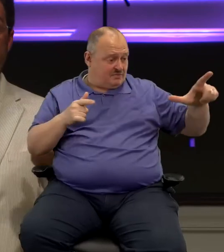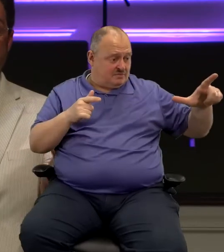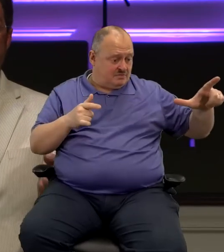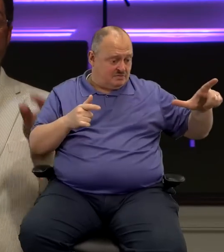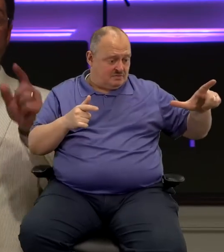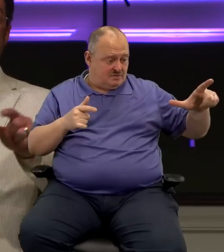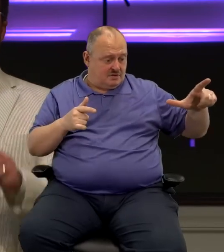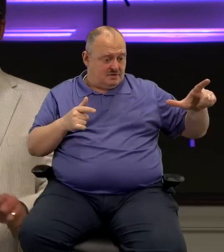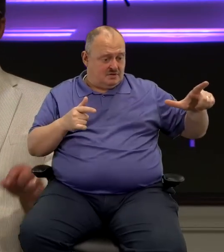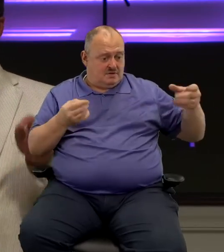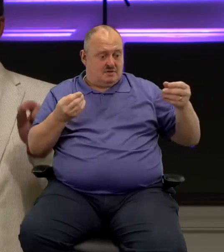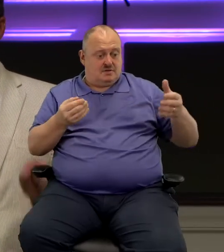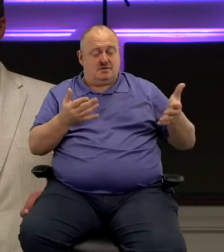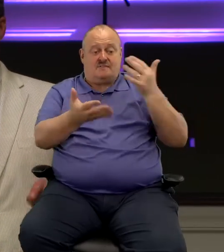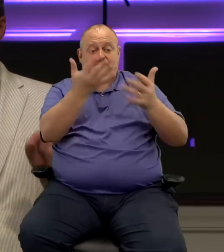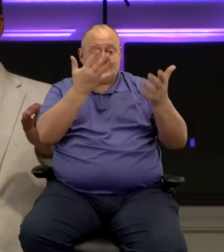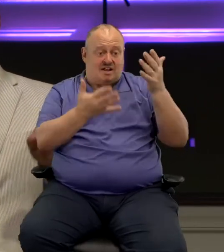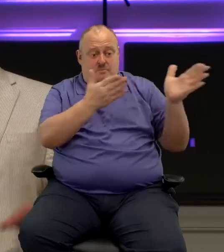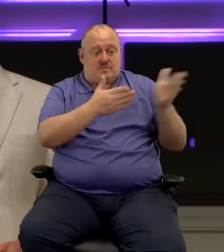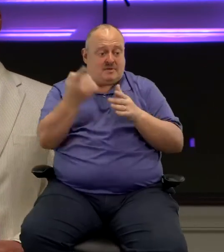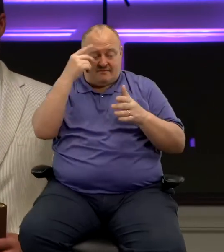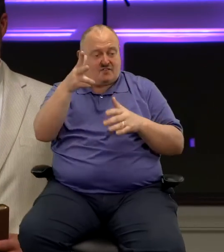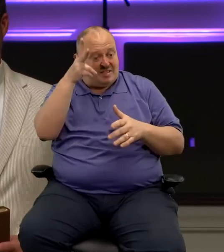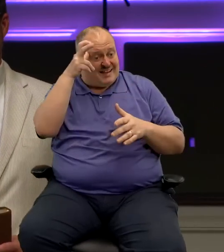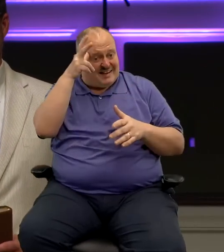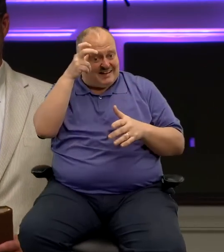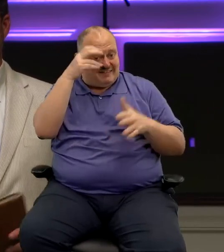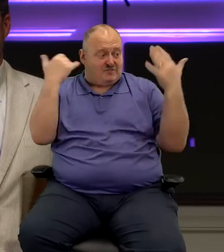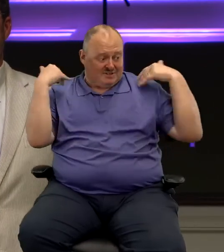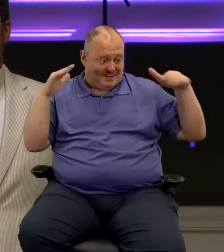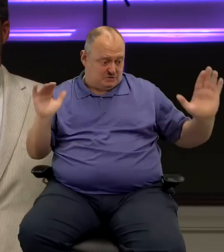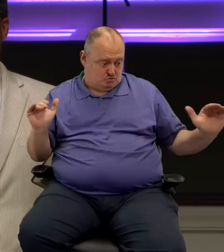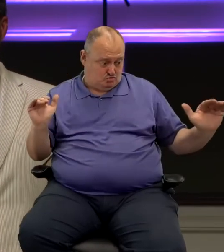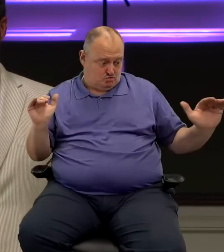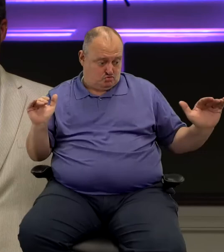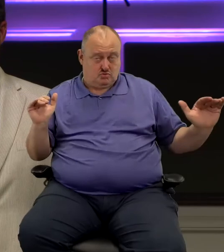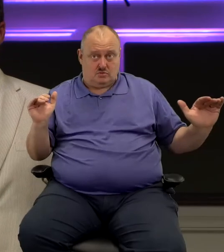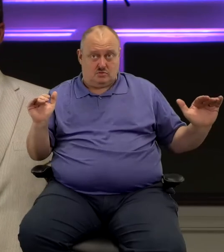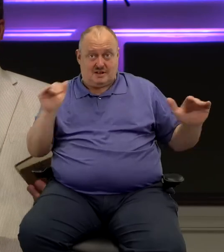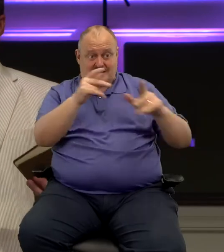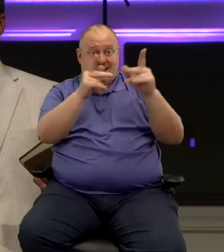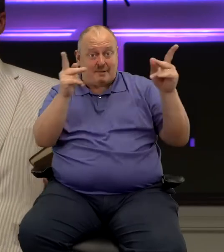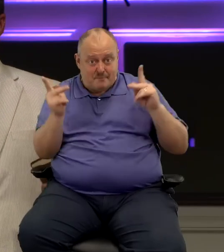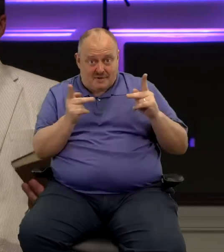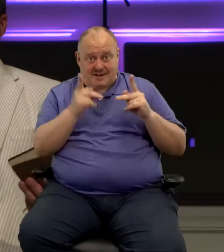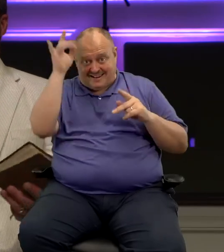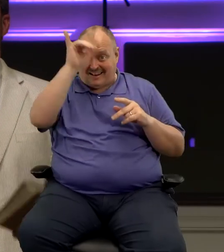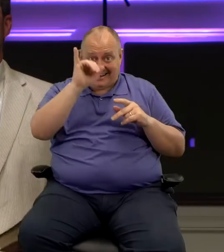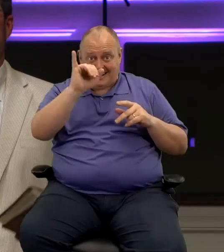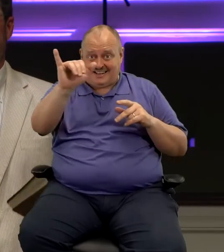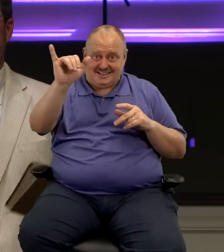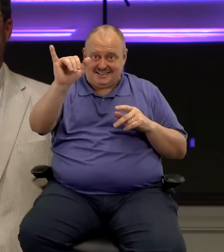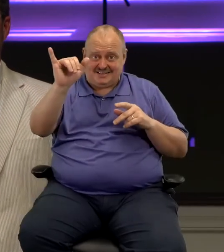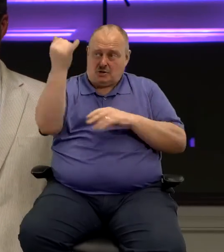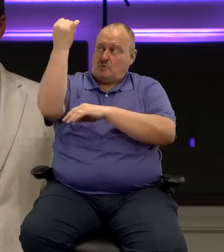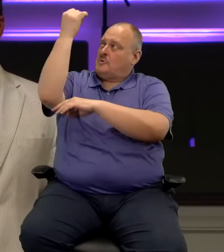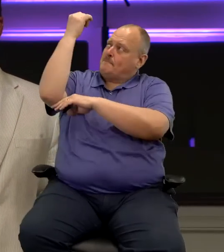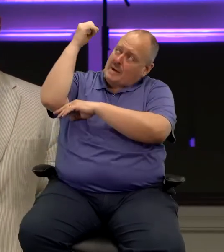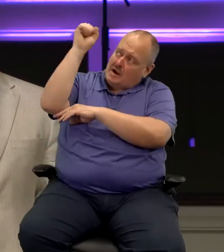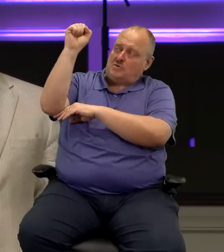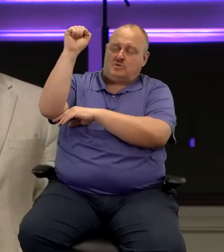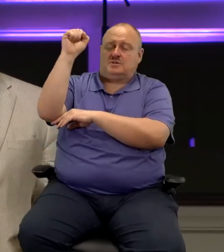the lake of fire prepared for the devil and his angels. That place of the eternal place of rebellion of the devil and